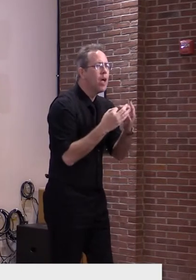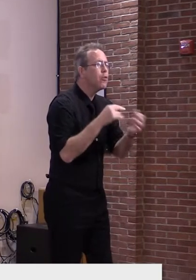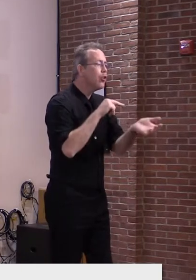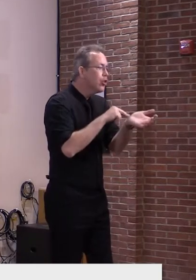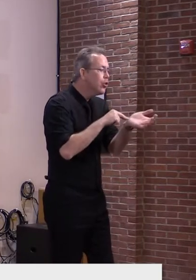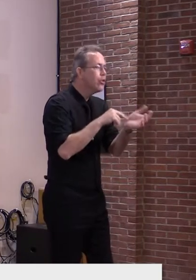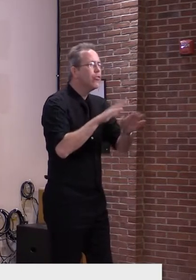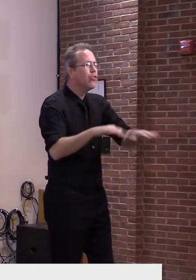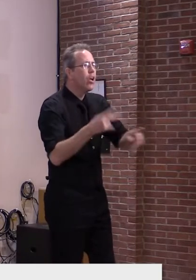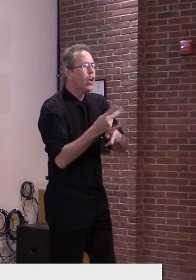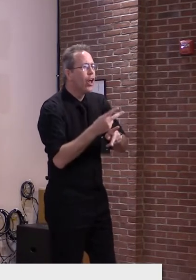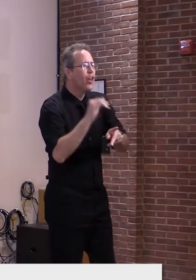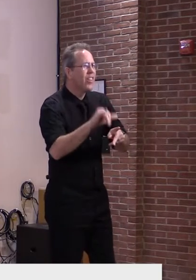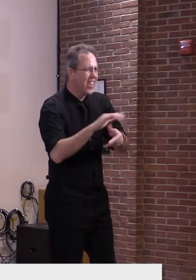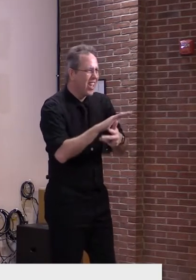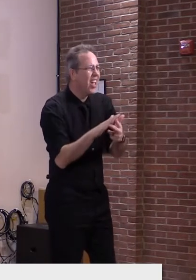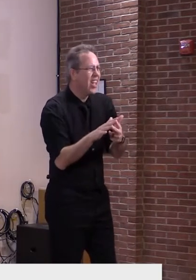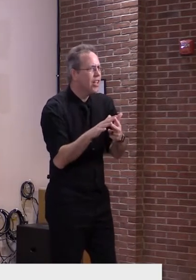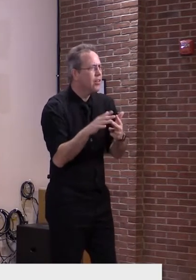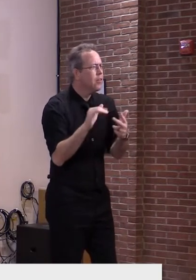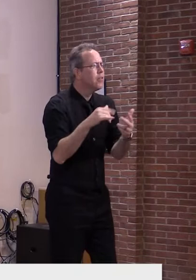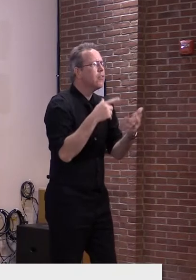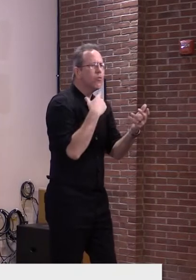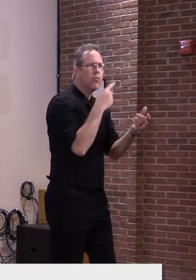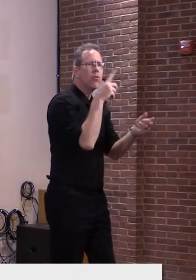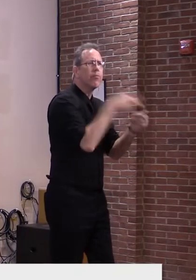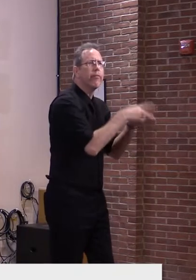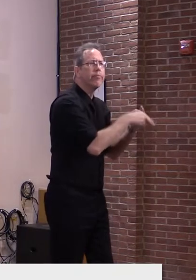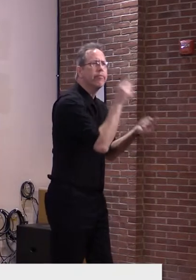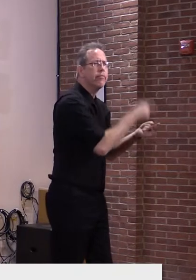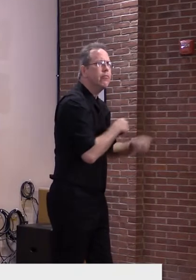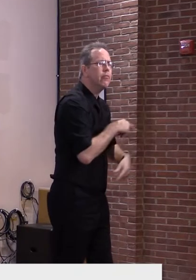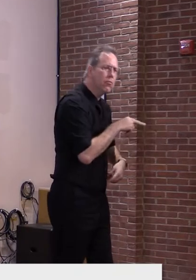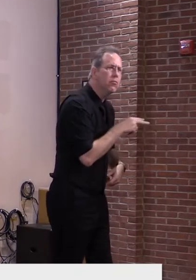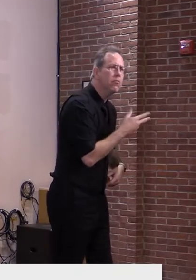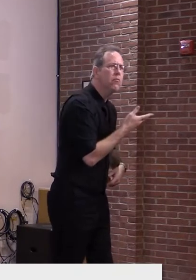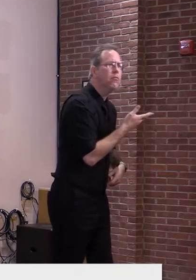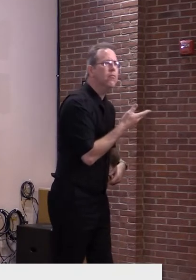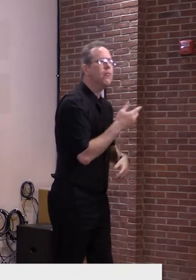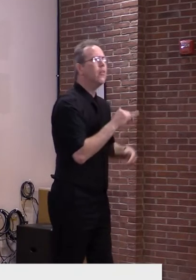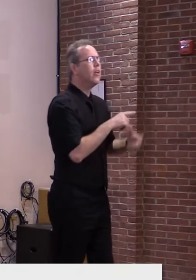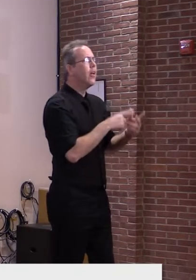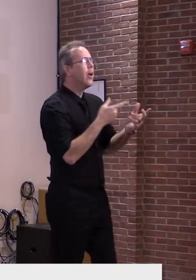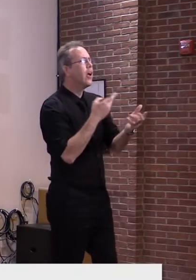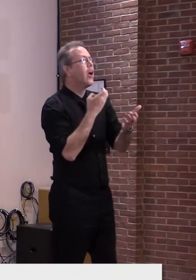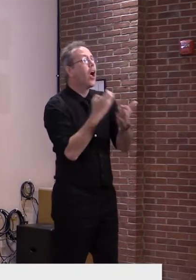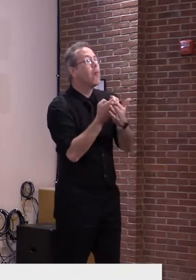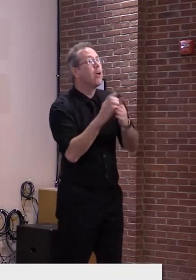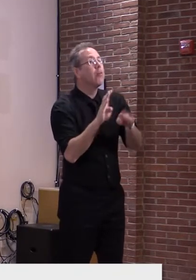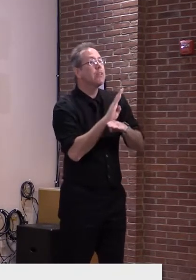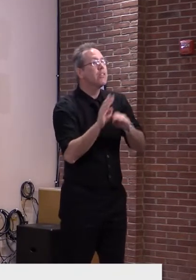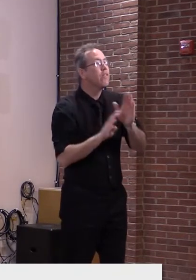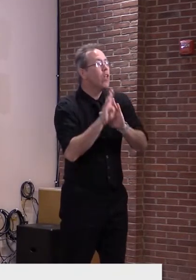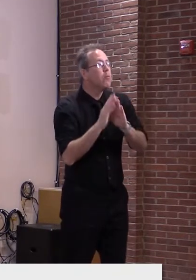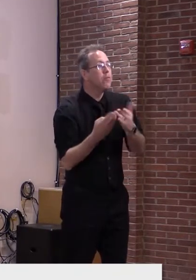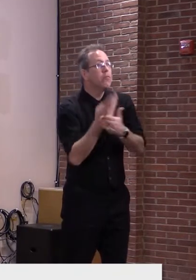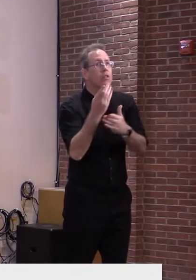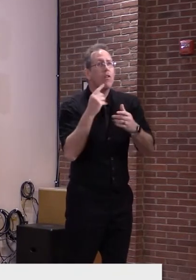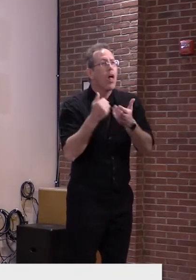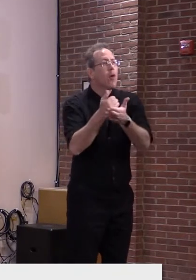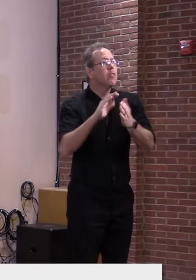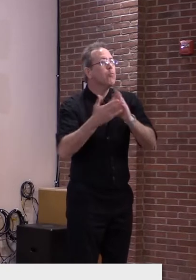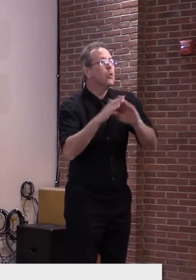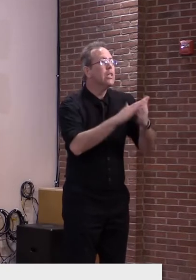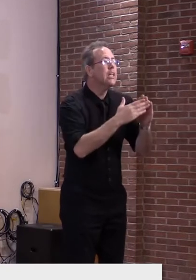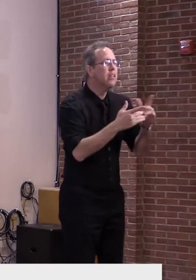childcare workers, and more. Economic development for rural and small communities that have seen significant